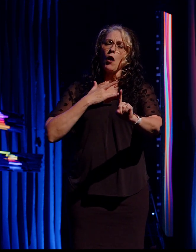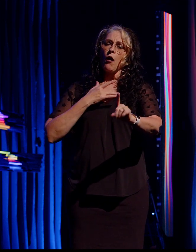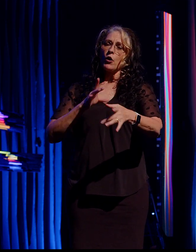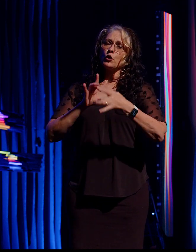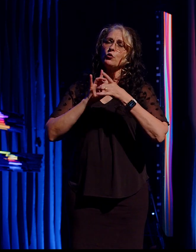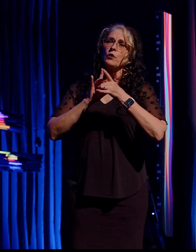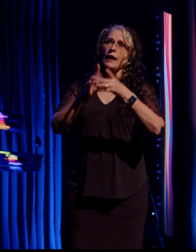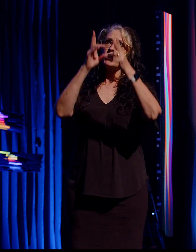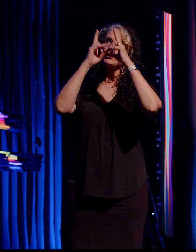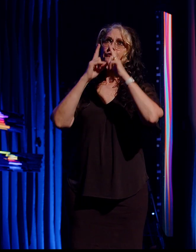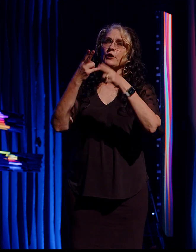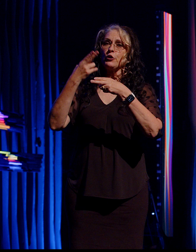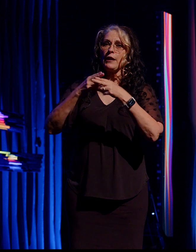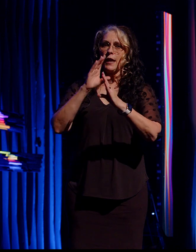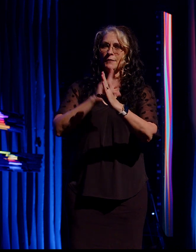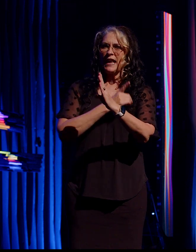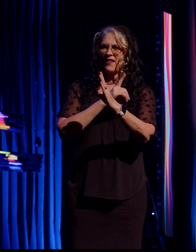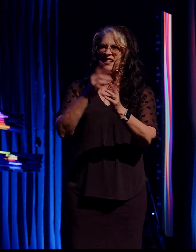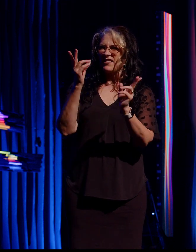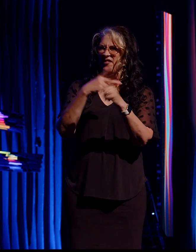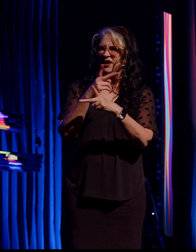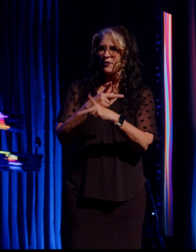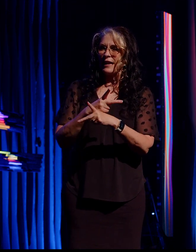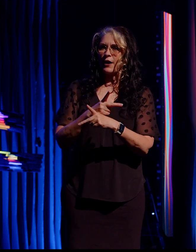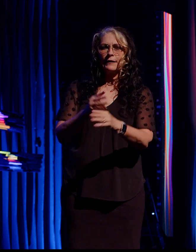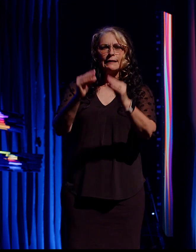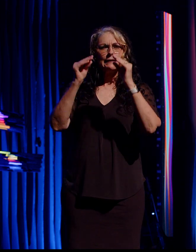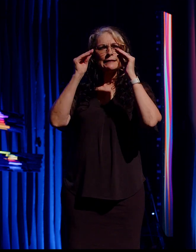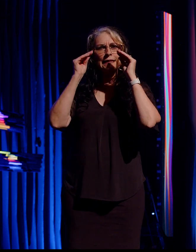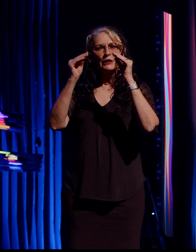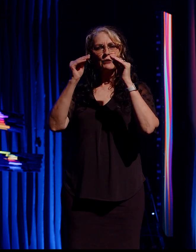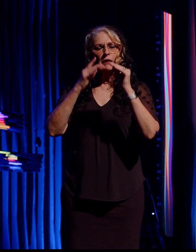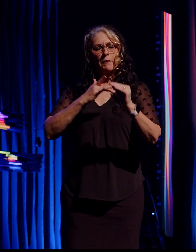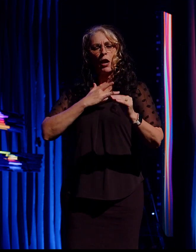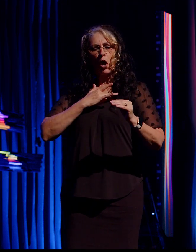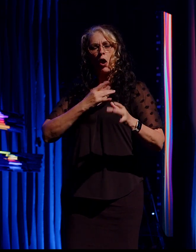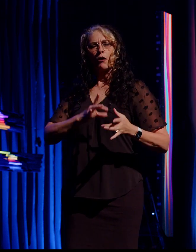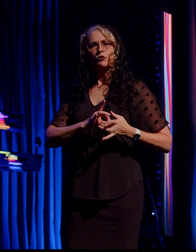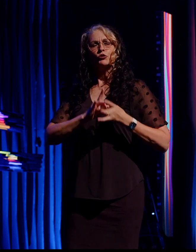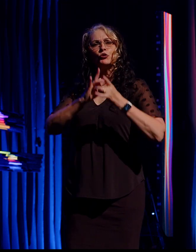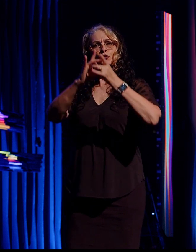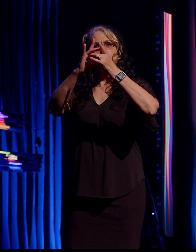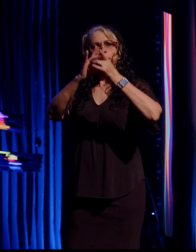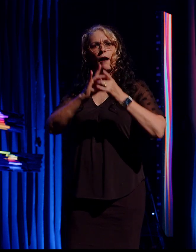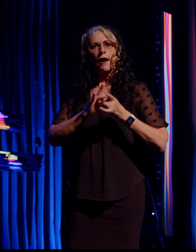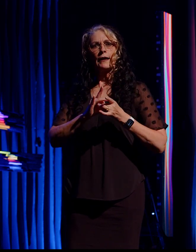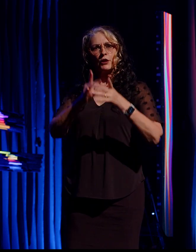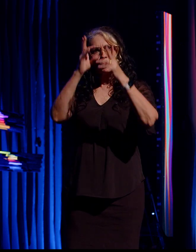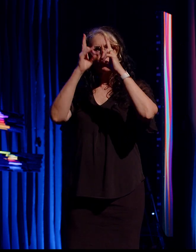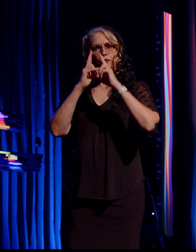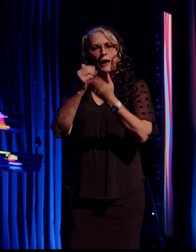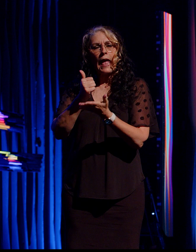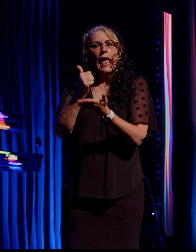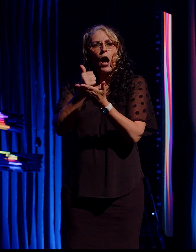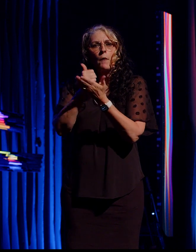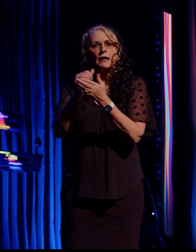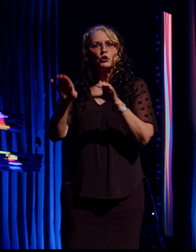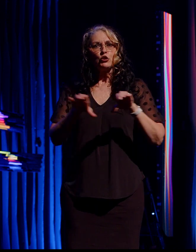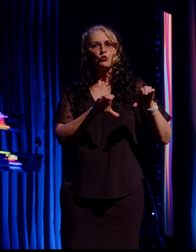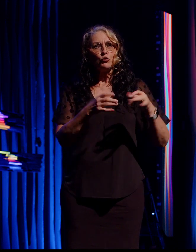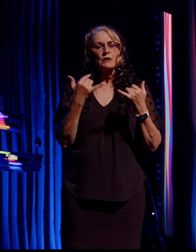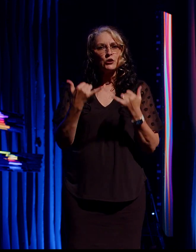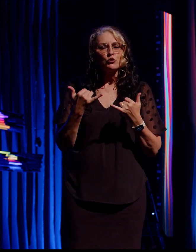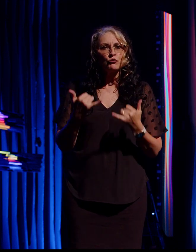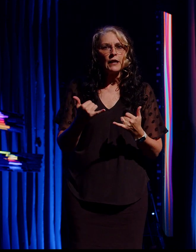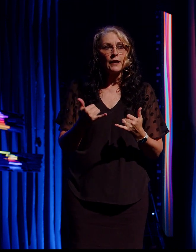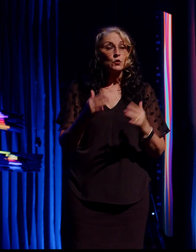name. Like, he's figuring it out along the way. Like, teach me, Lord, help me. Unite my heart. Unite my heart to fear you. Like, help me to do this